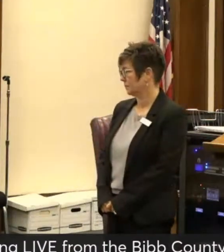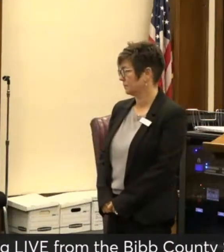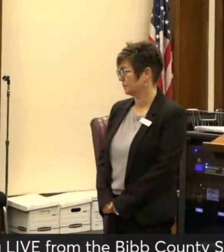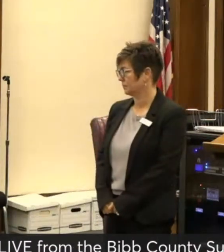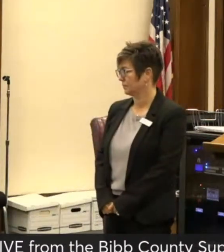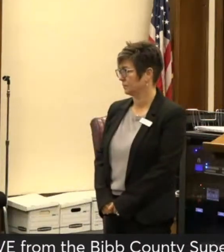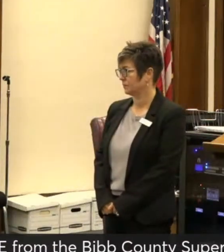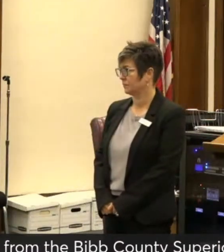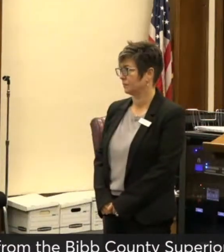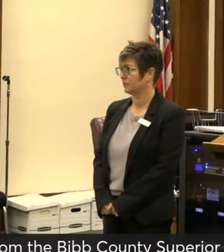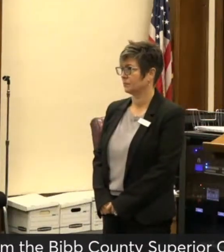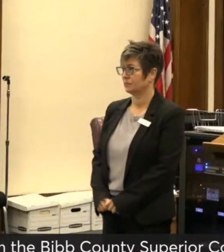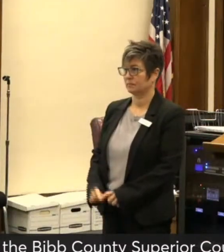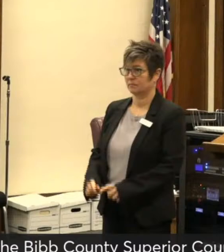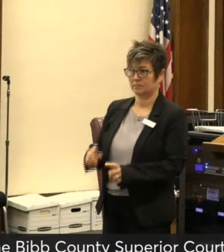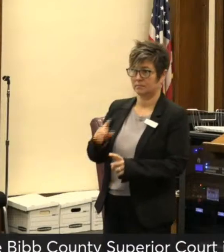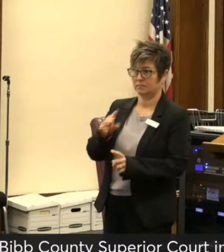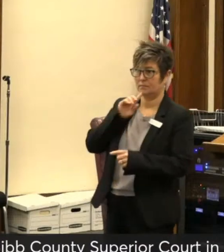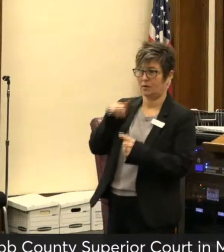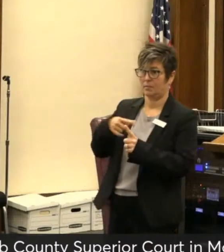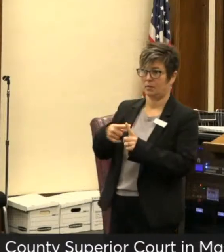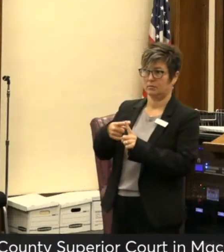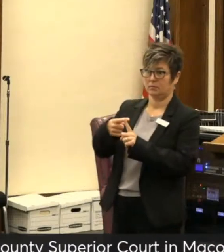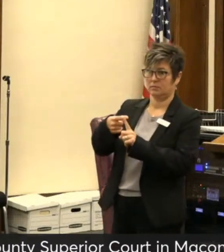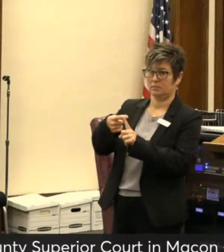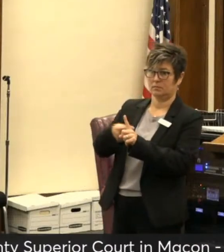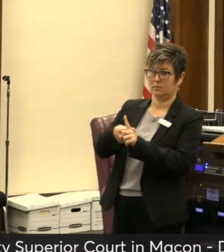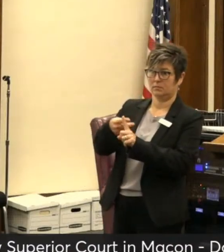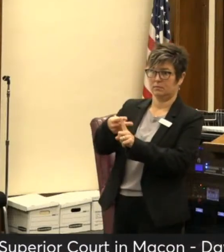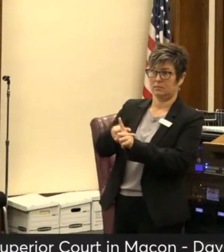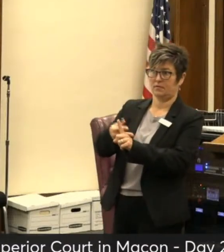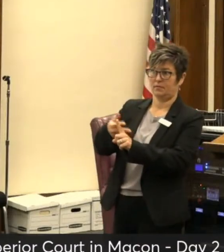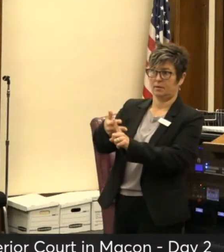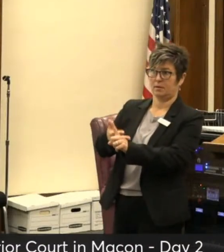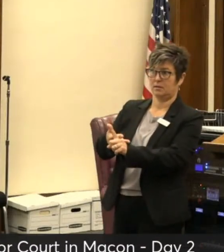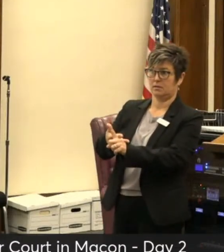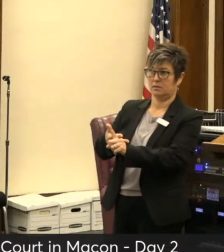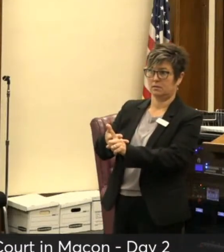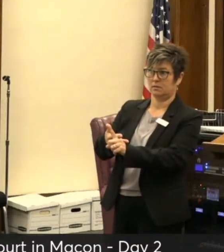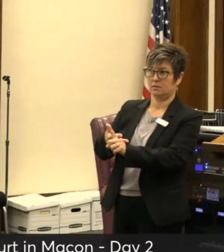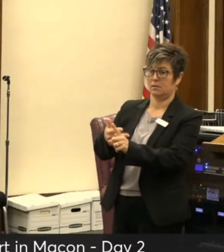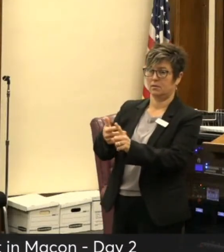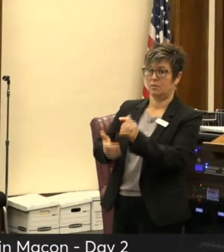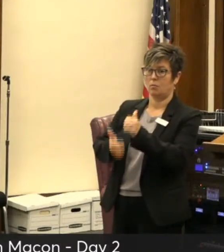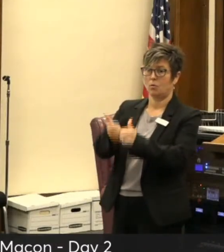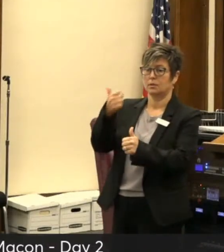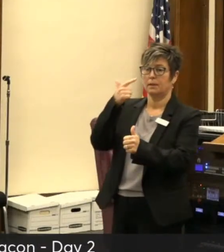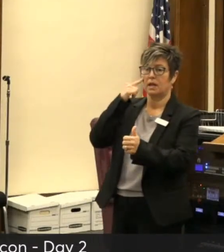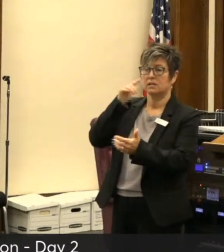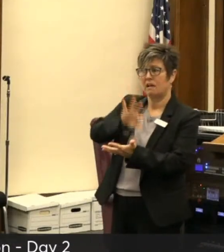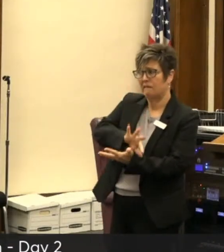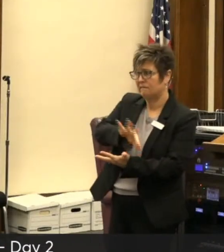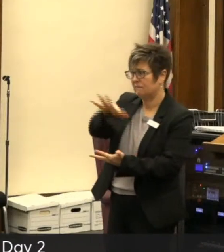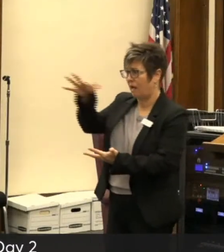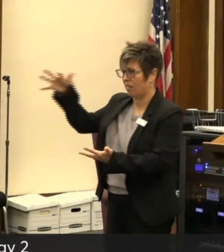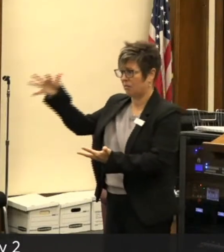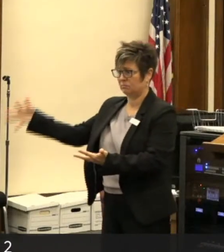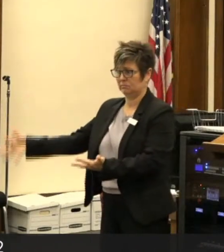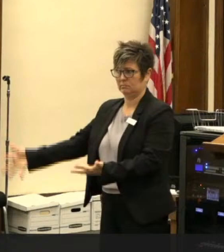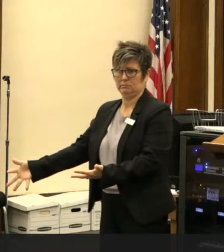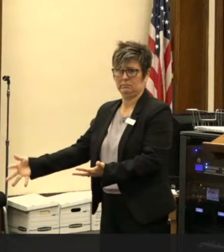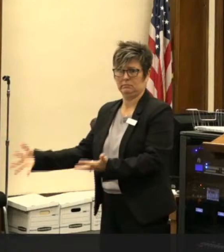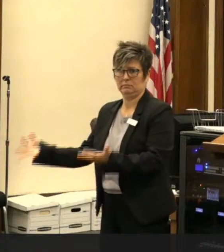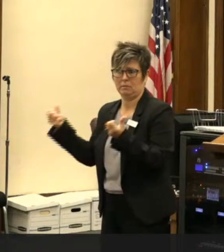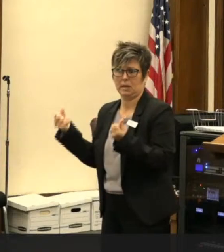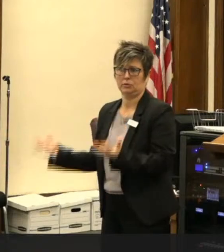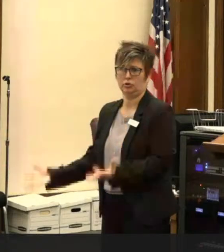We're looking at a couple of months with it, mainly because of the volume of the material that you're going to be